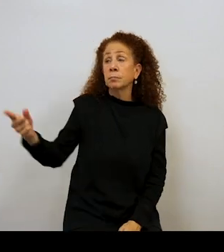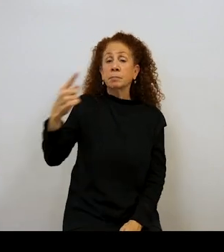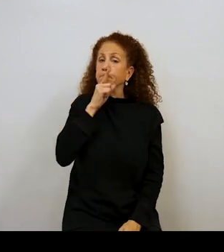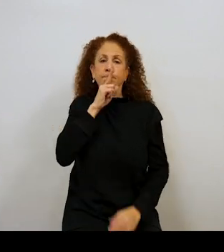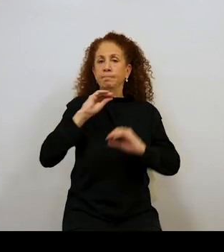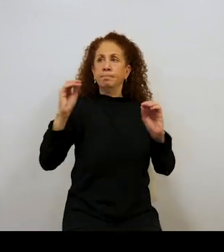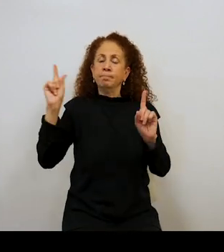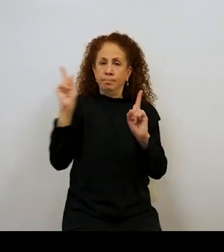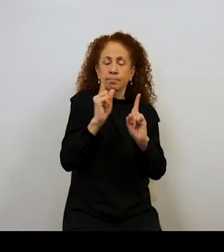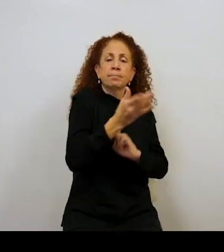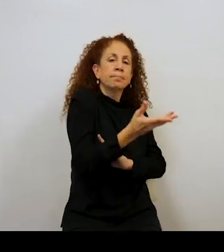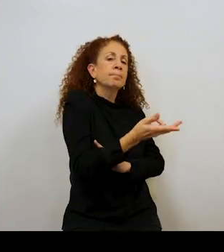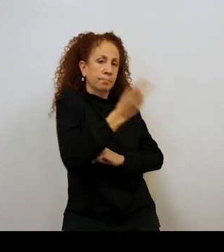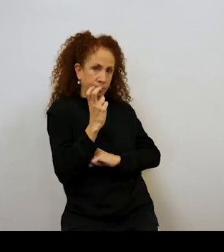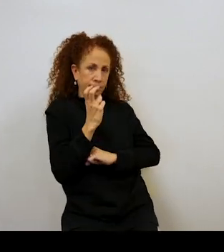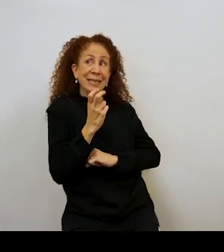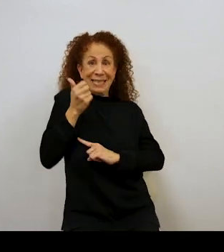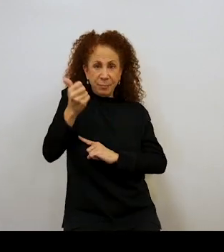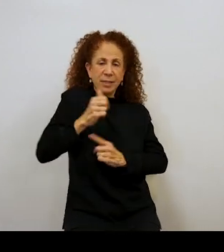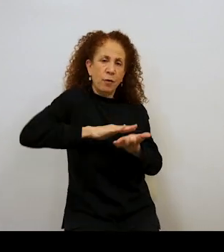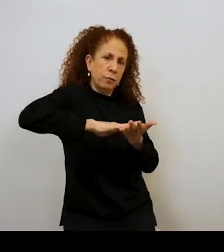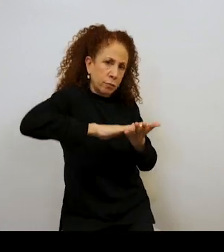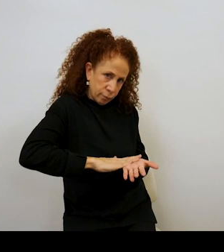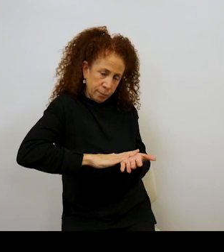anything, the man took the tweezers from him, rested his hand